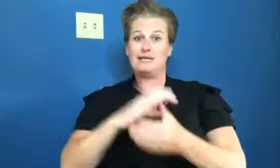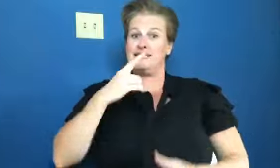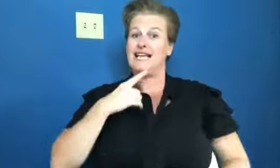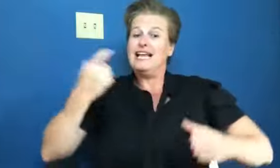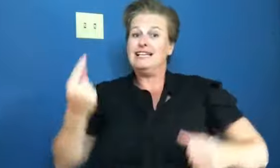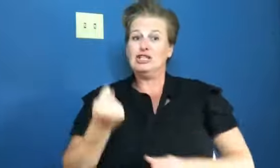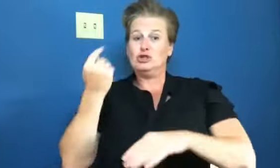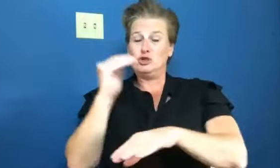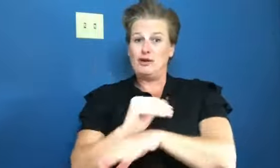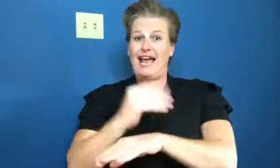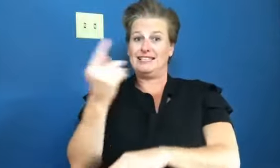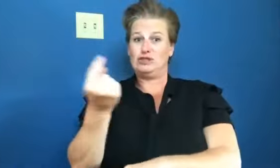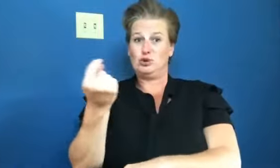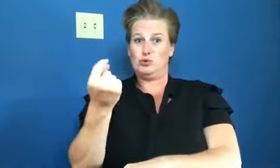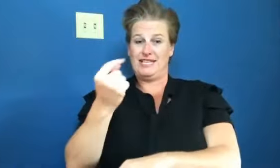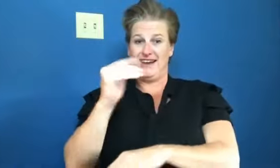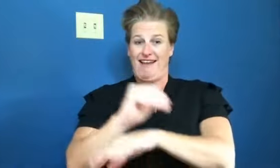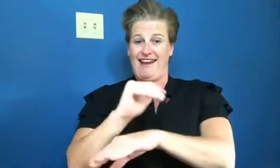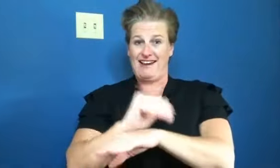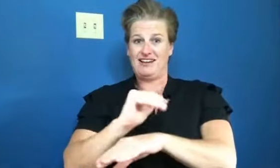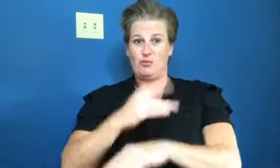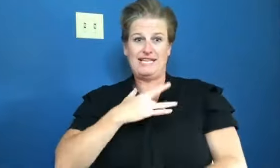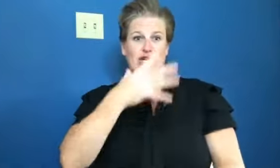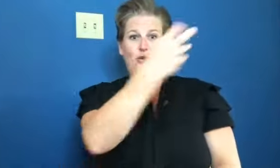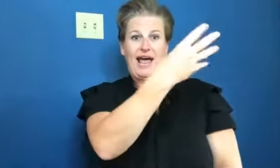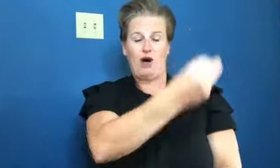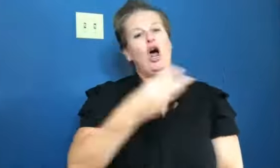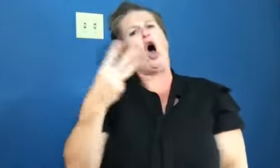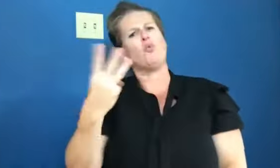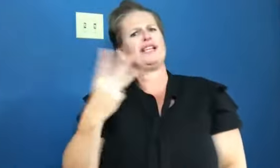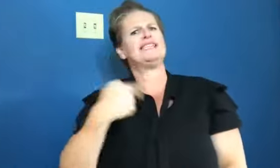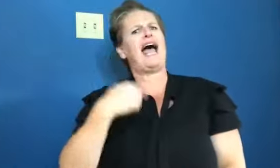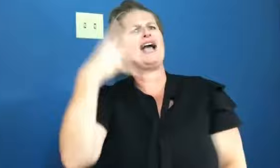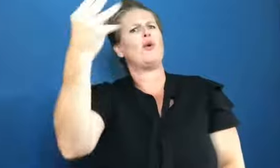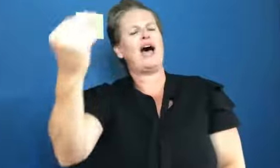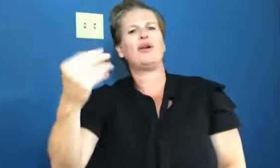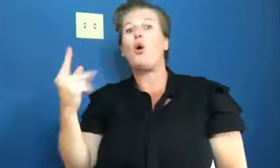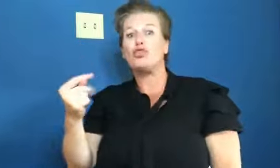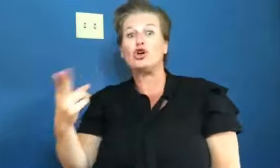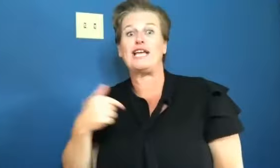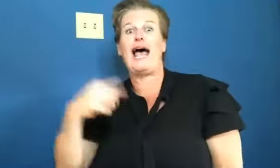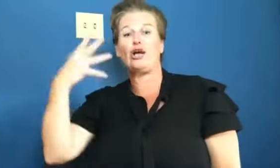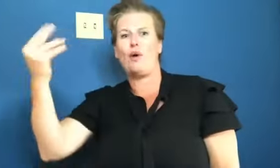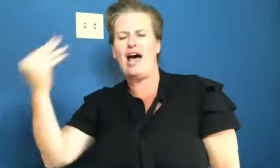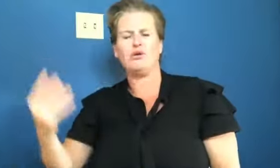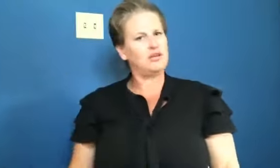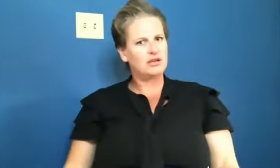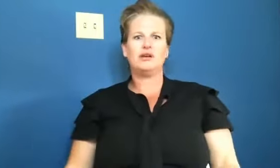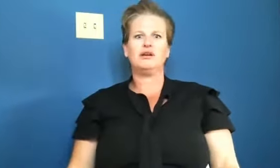boys to here. And then of course, Wednesday night was another deal. And so was Thursday night. And I said, wait a minute, isn't this what we've all waited for? I'm here now. And